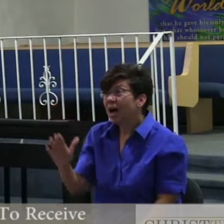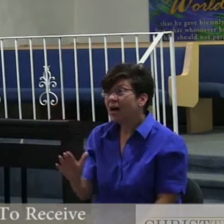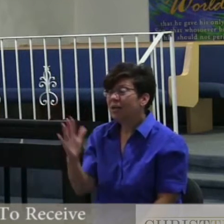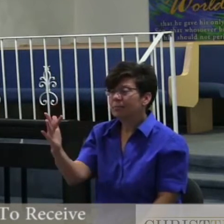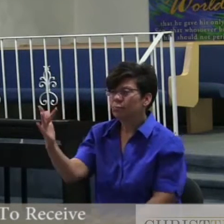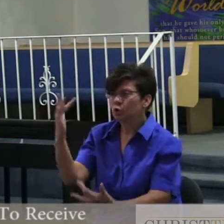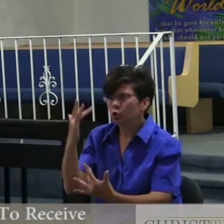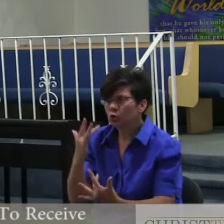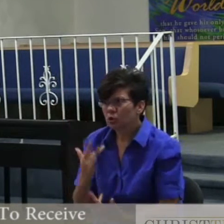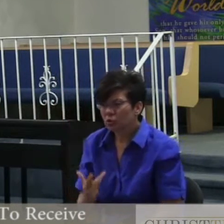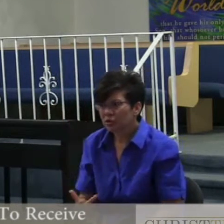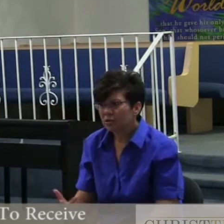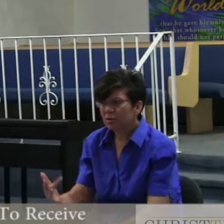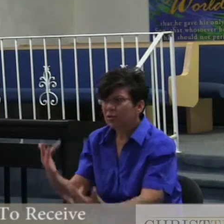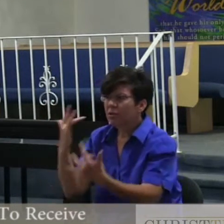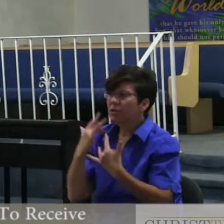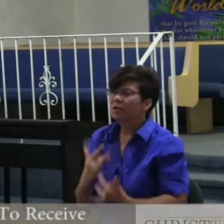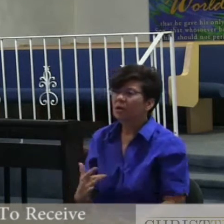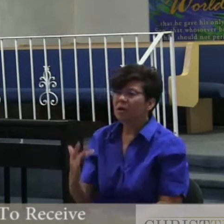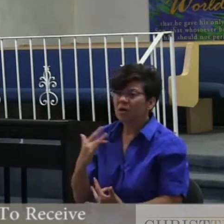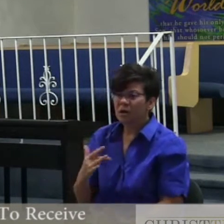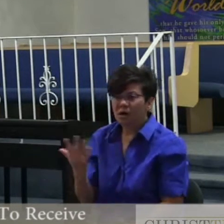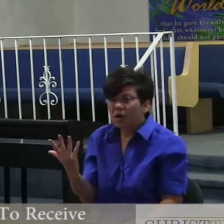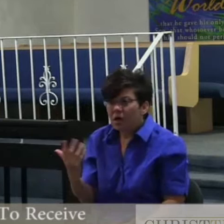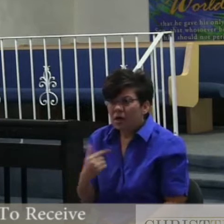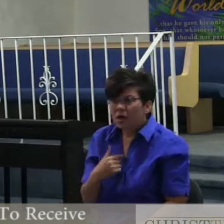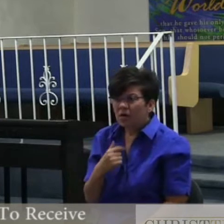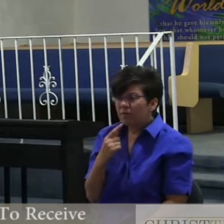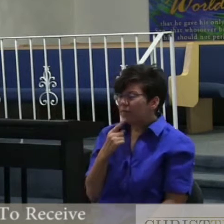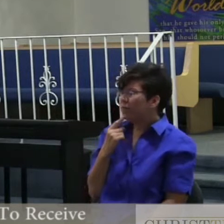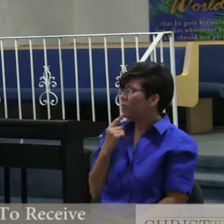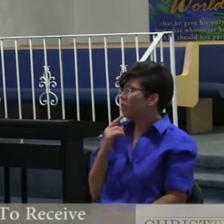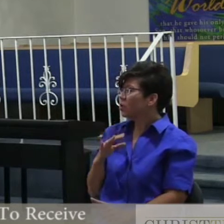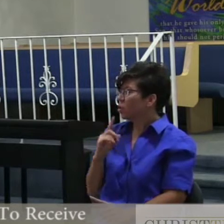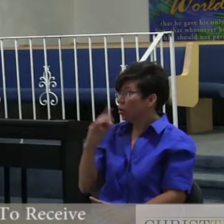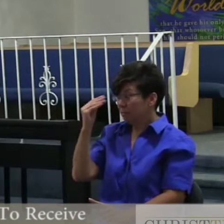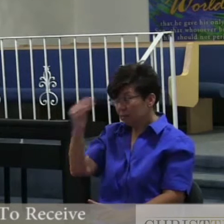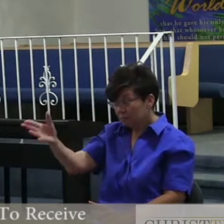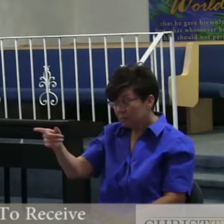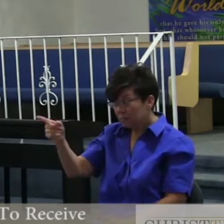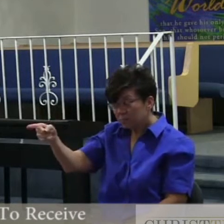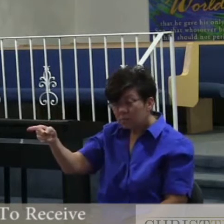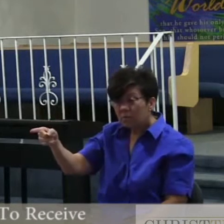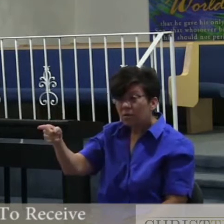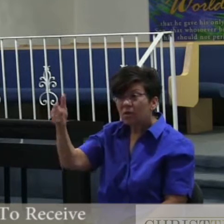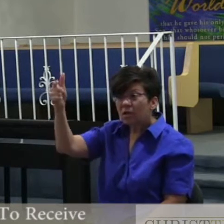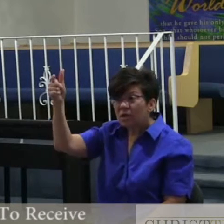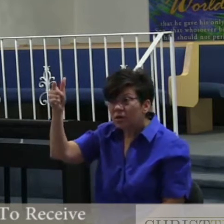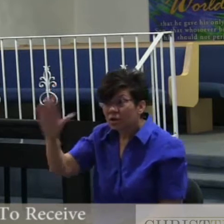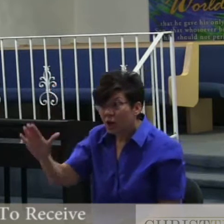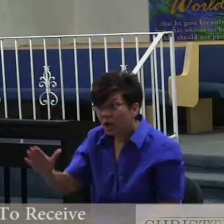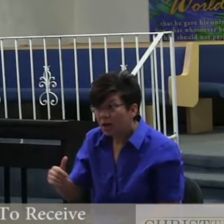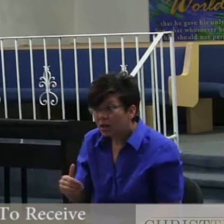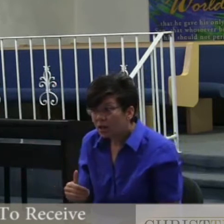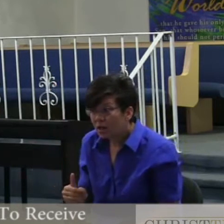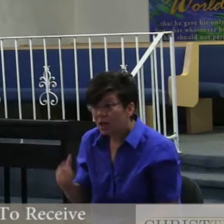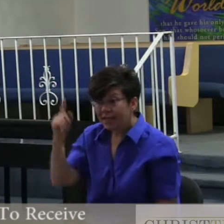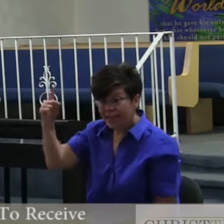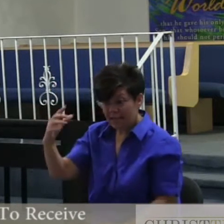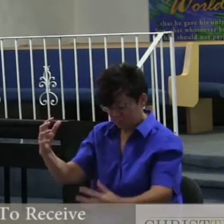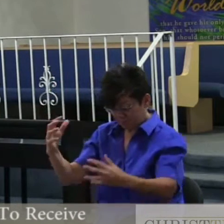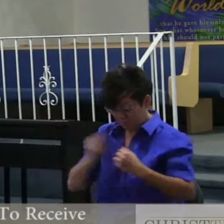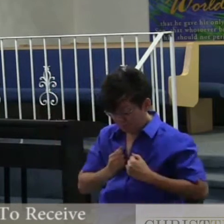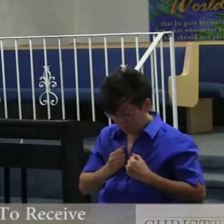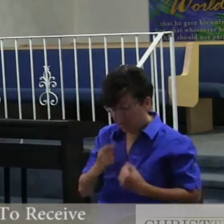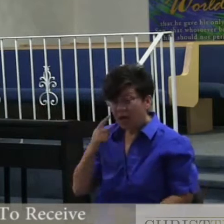for his love. There was a time I was not living right. But let me tell you something. When God got a hold of me, when